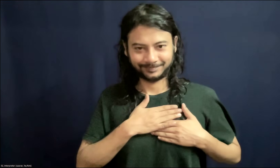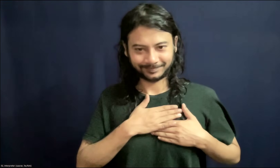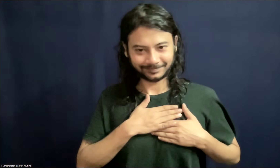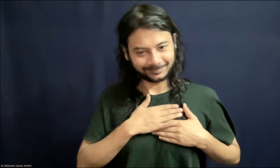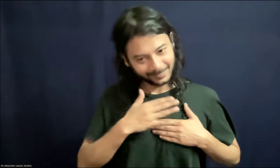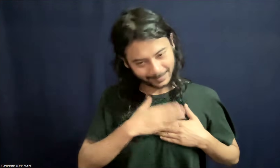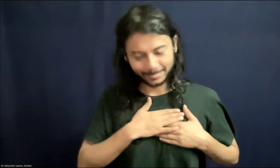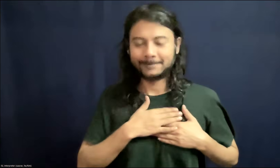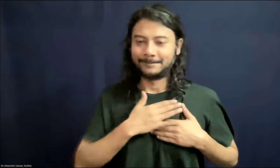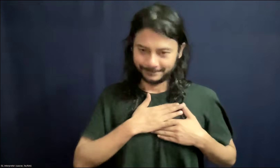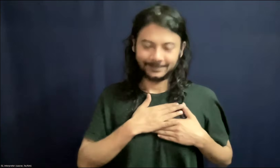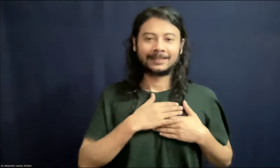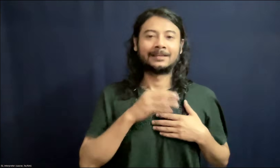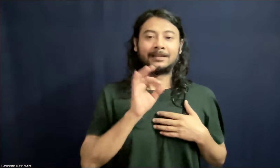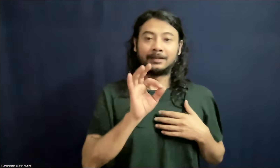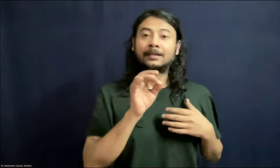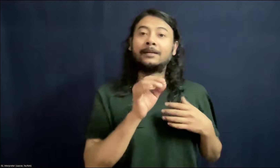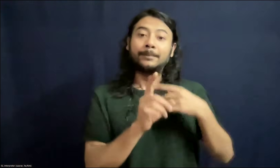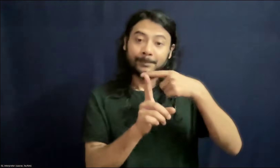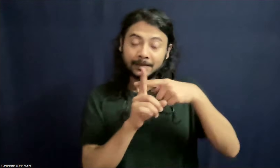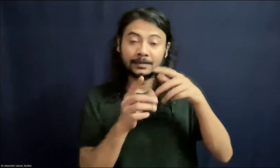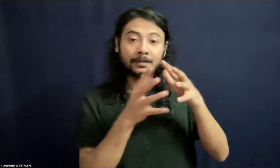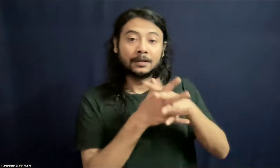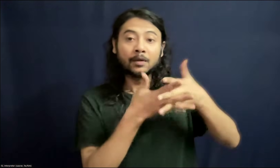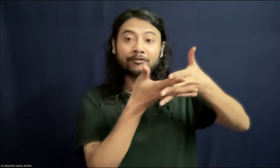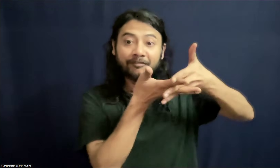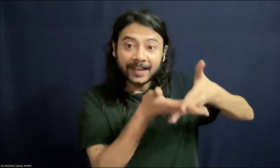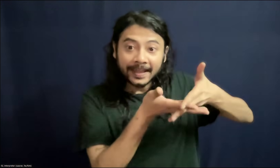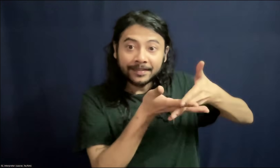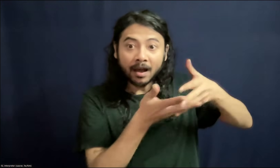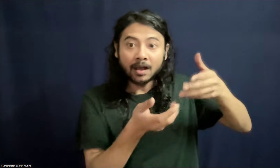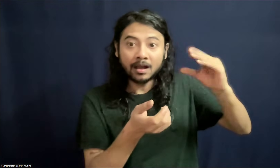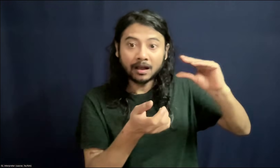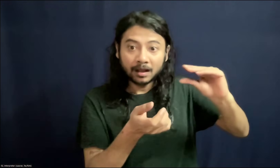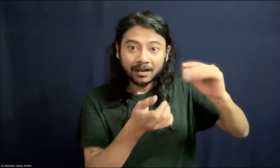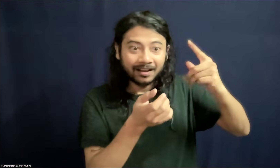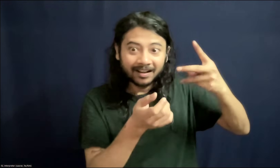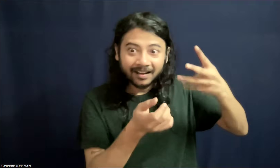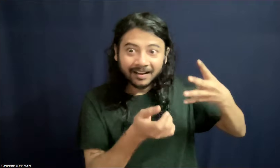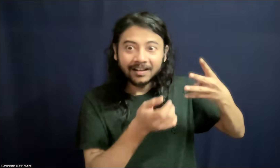all the Vedic knowledge is written by Krishna. That will also be learned.